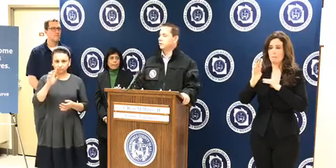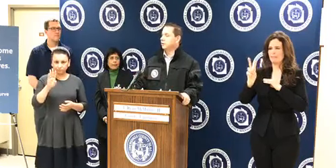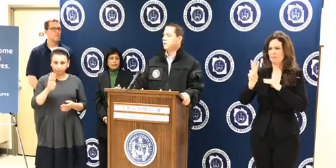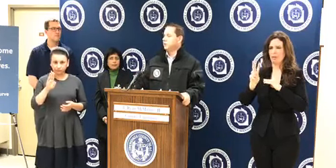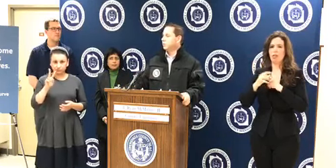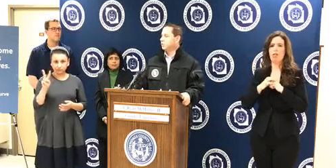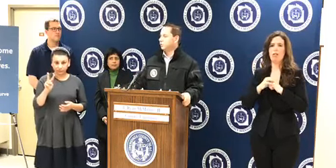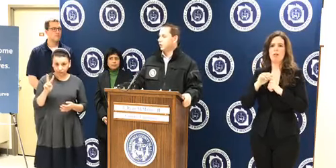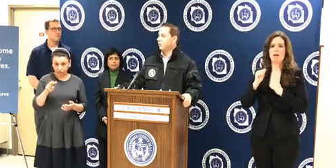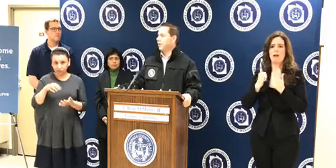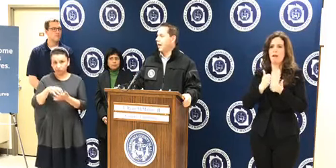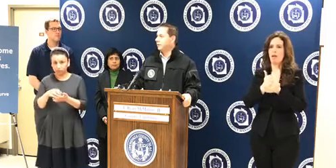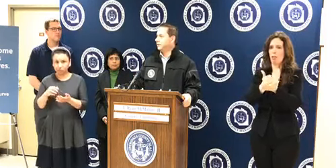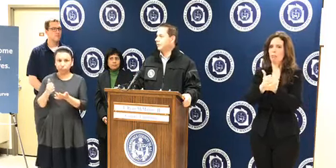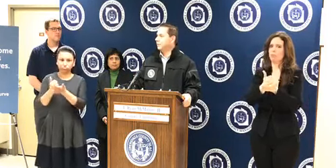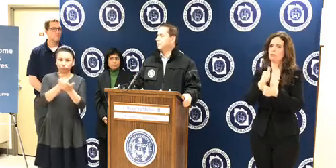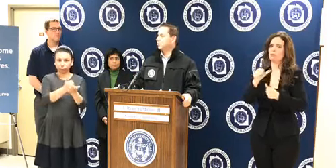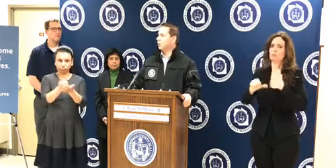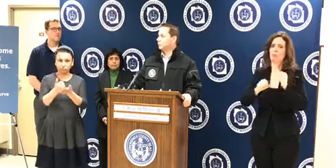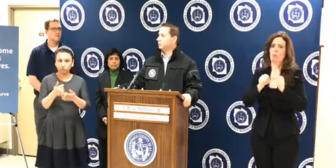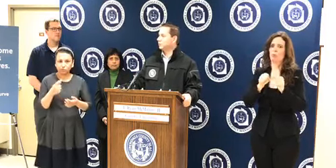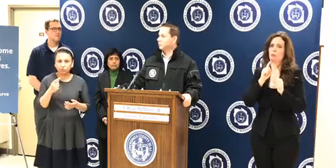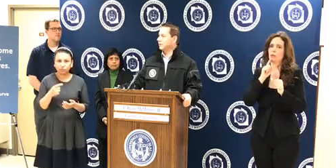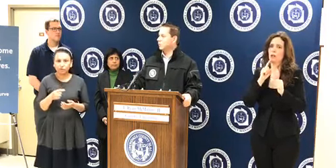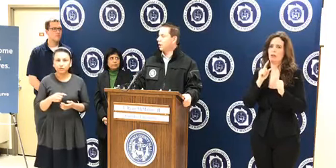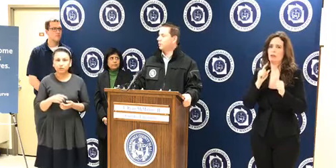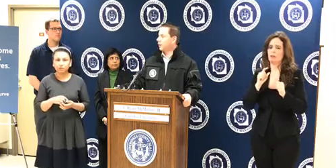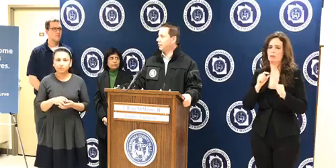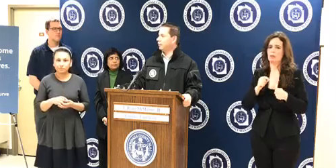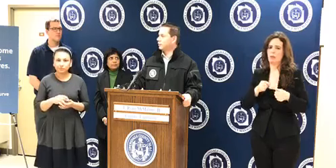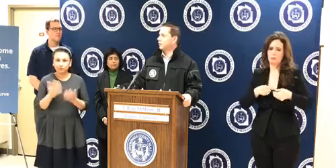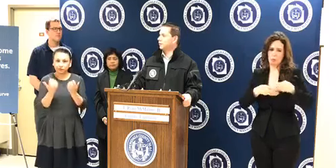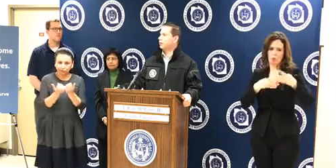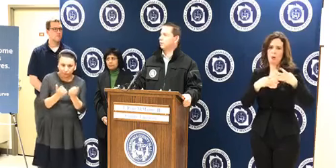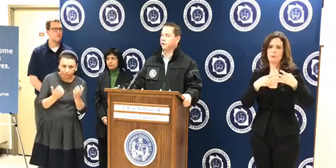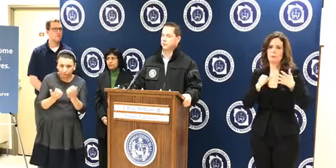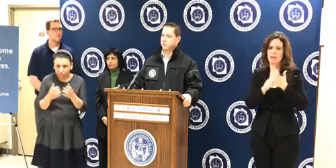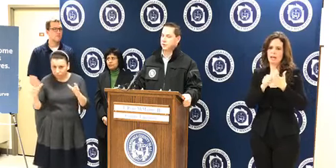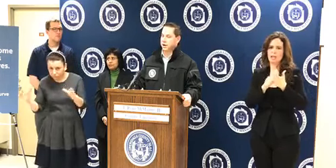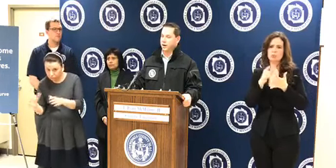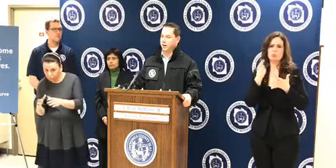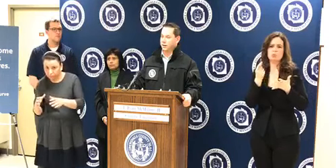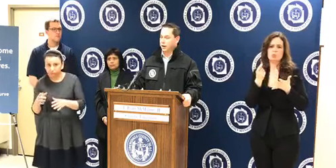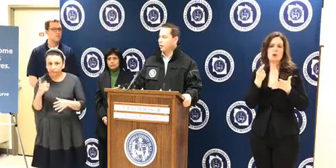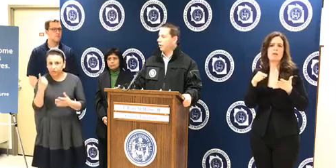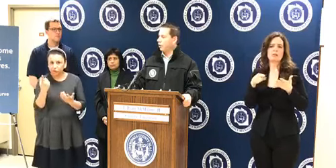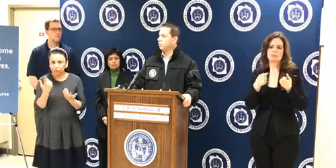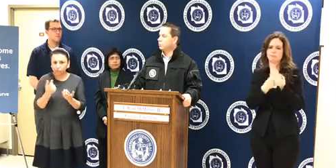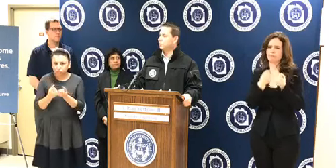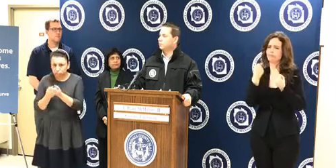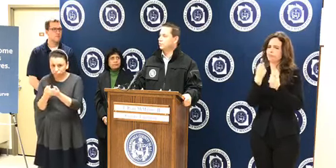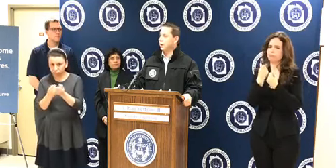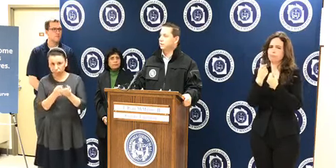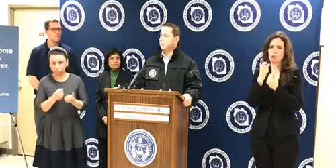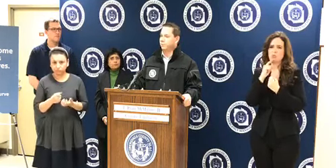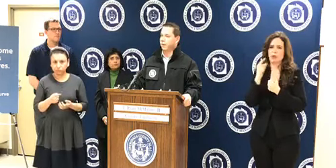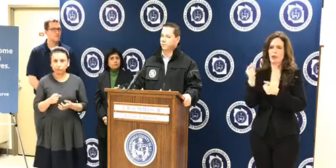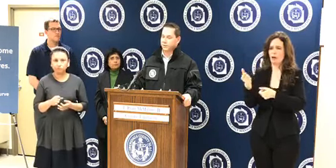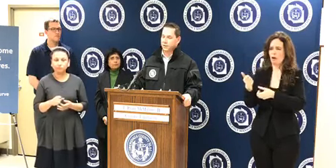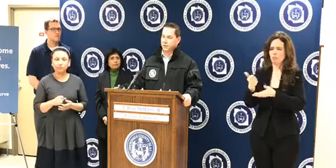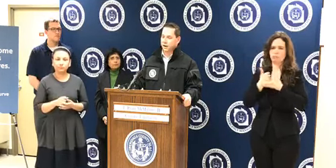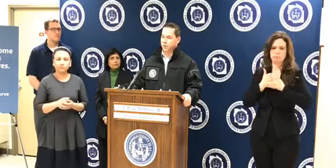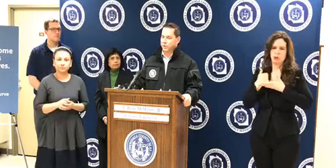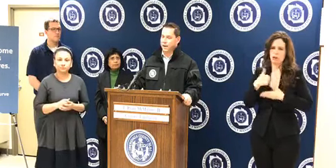I think people should go to that, and that's what coming together looks like right there. And I want all our communities to do that and step